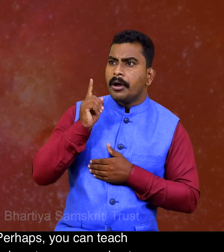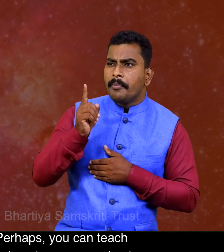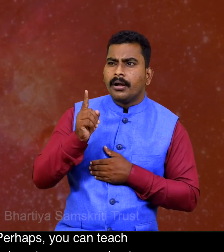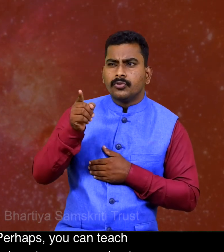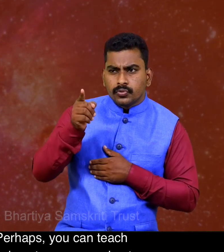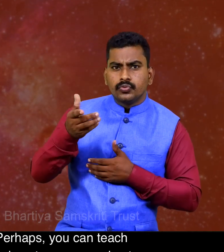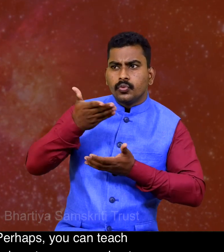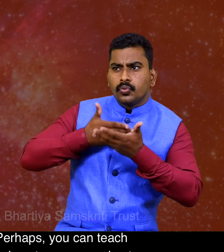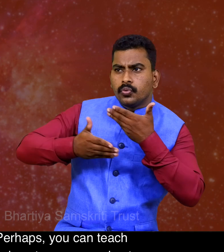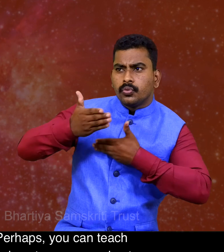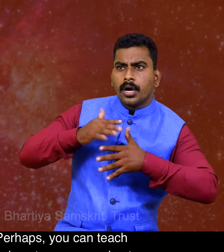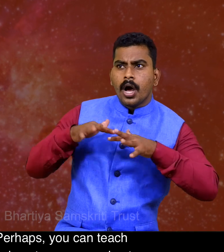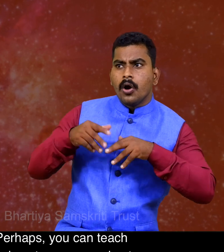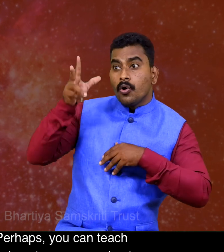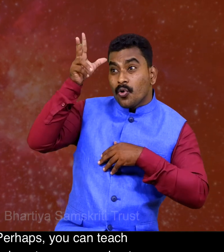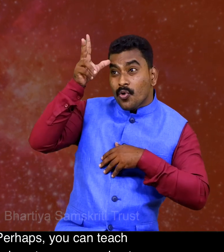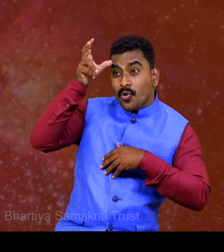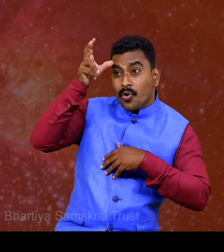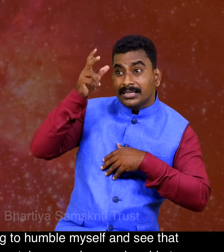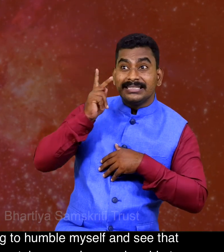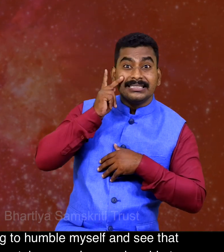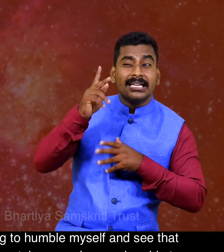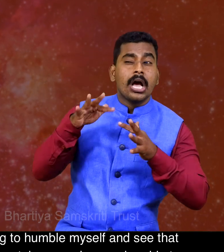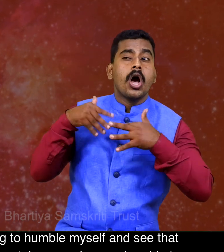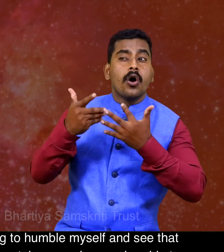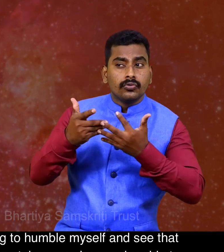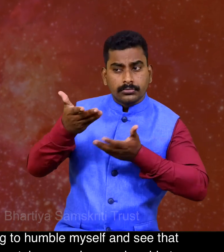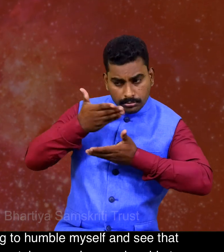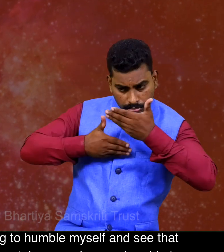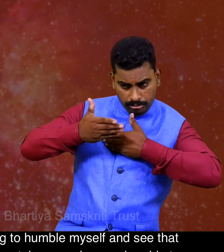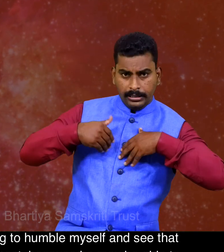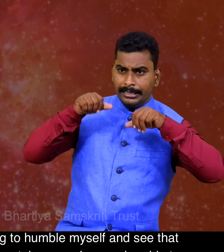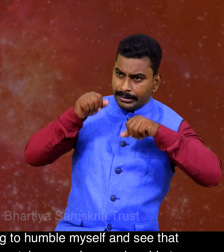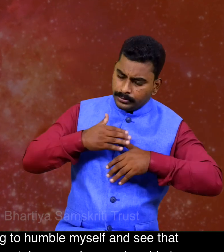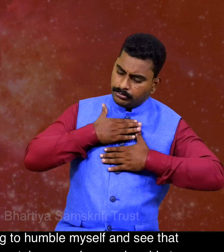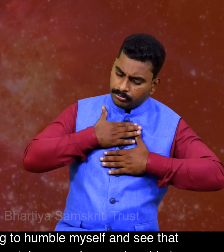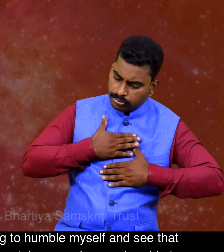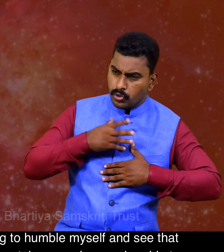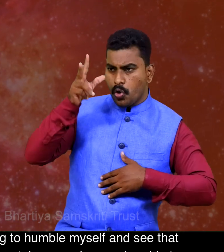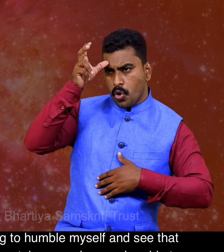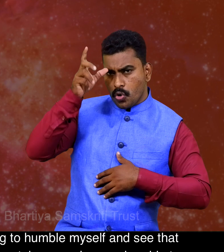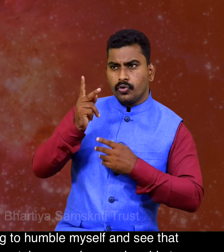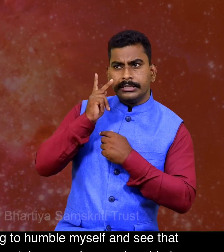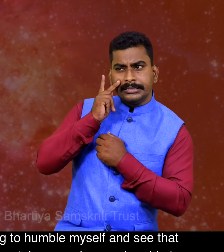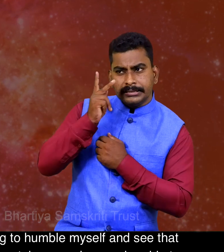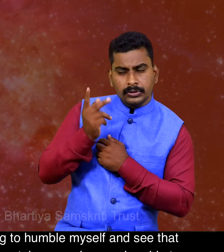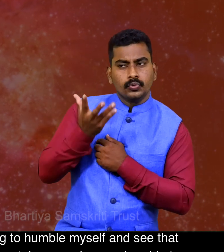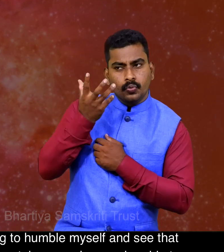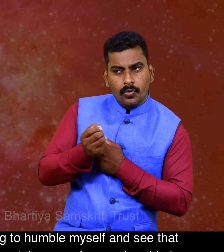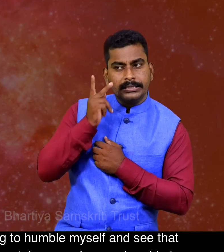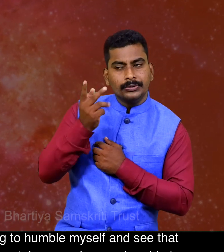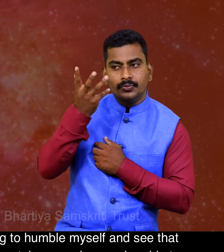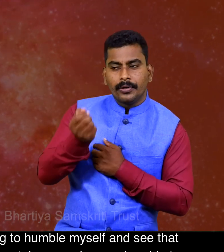me how to see your ghost. I am willing to humble myself and see that unclean